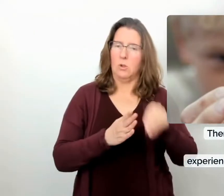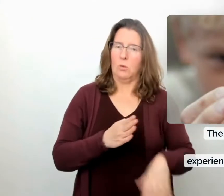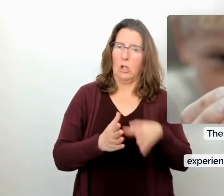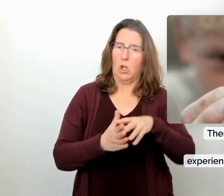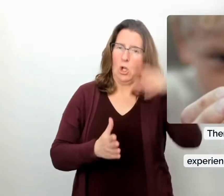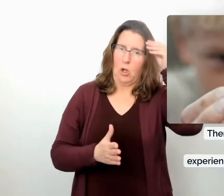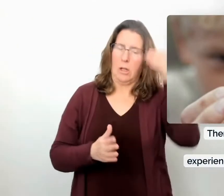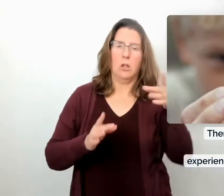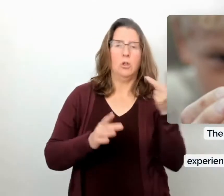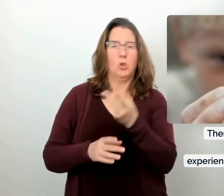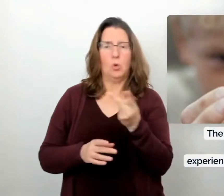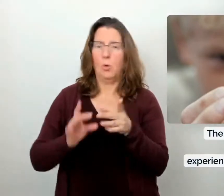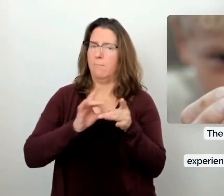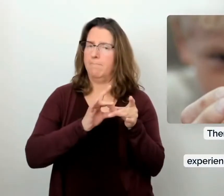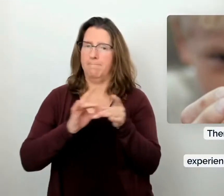Engagement and learning are strongly linked.